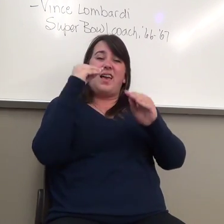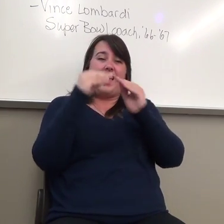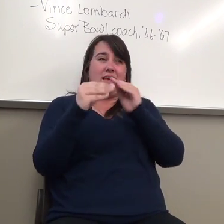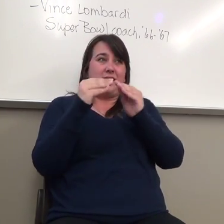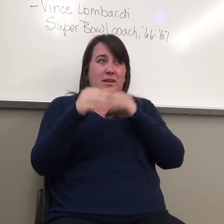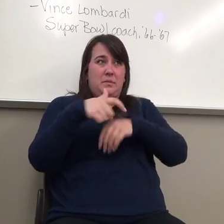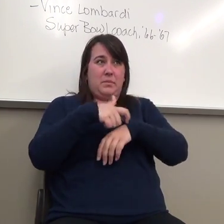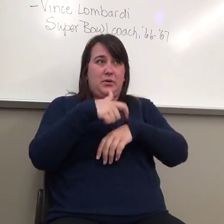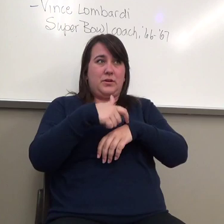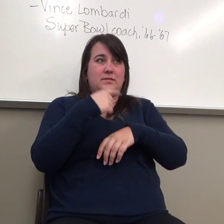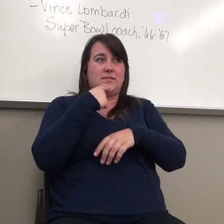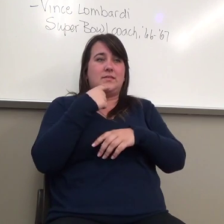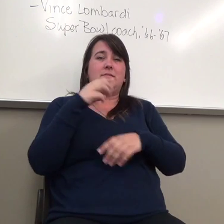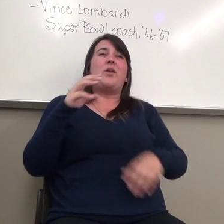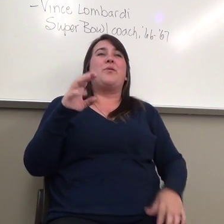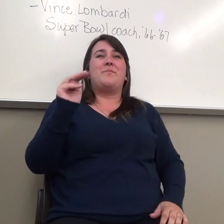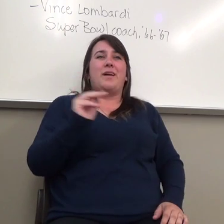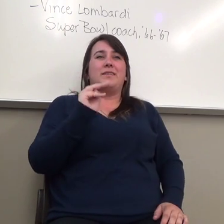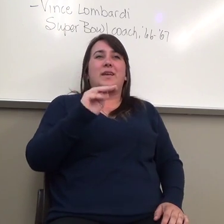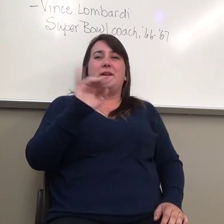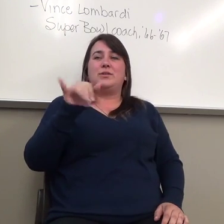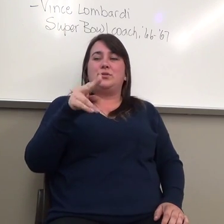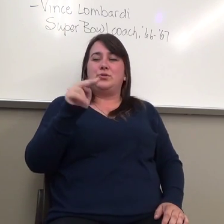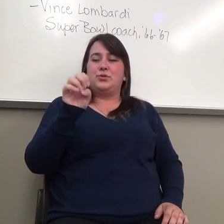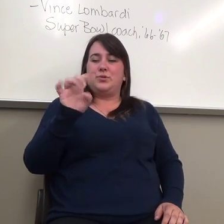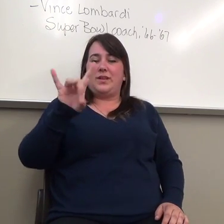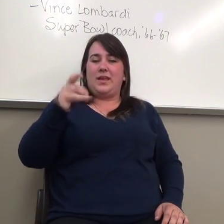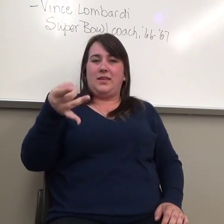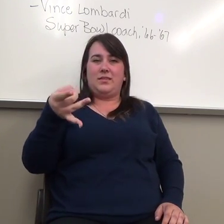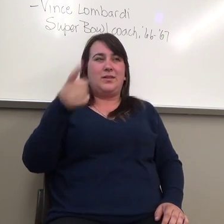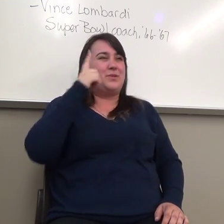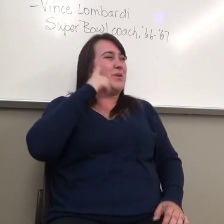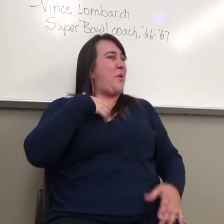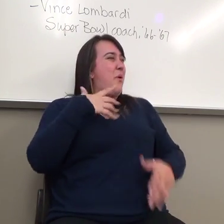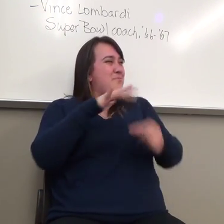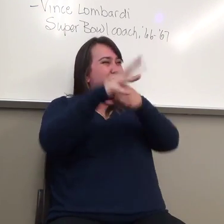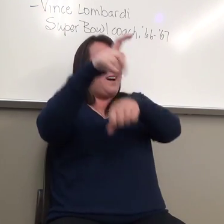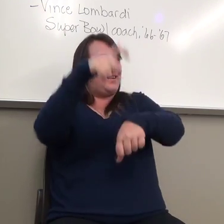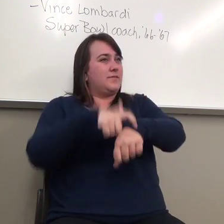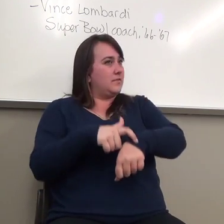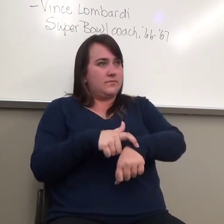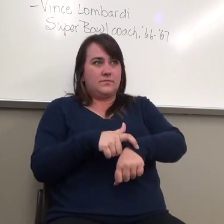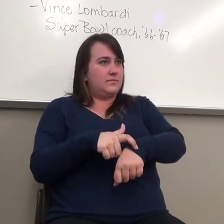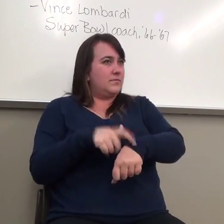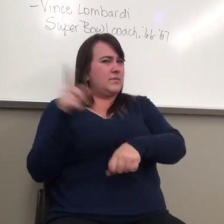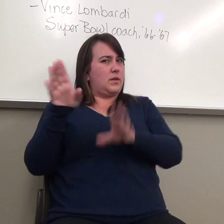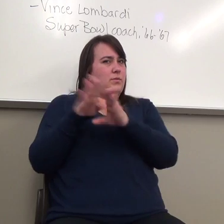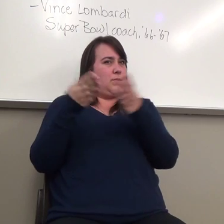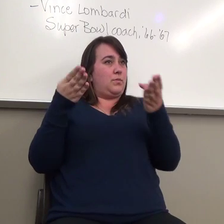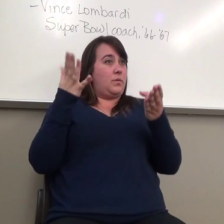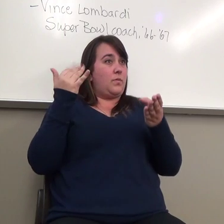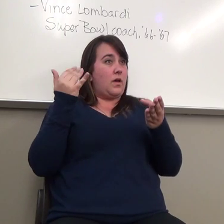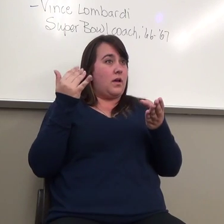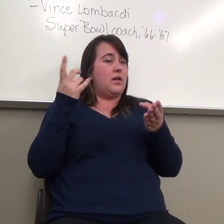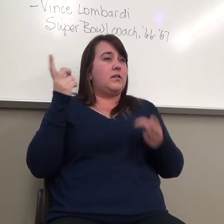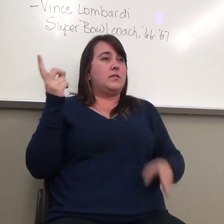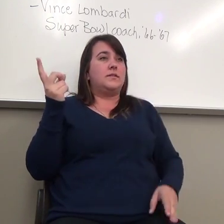at that and say, oh, I have all kinds of time to do that. But remember, I leave that open because this is one thing. I don't accept